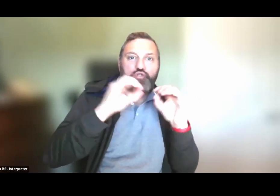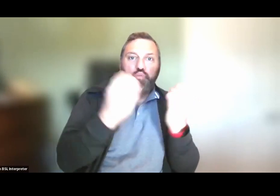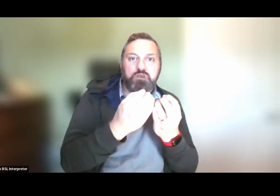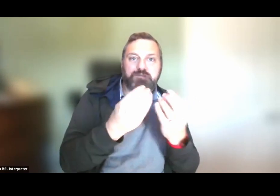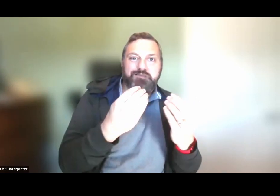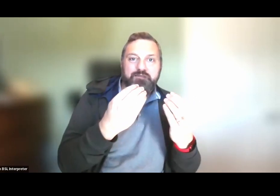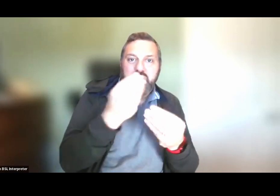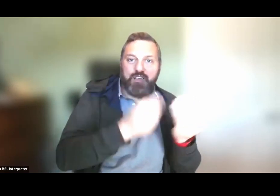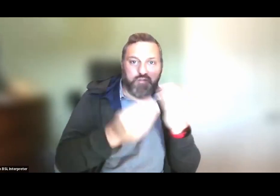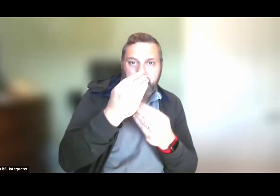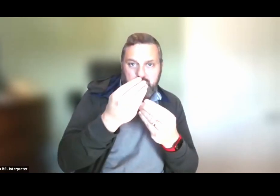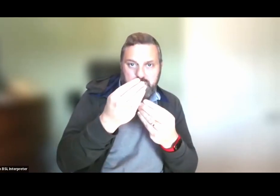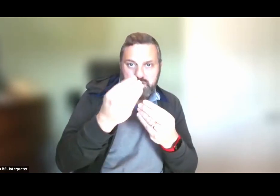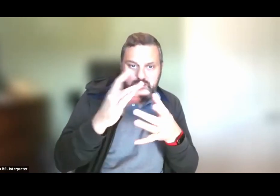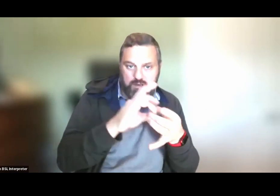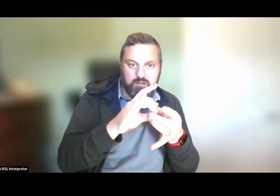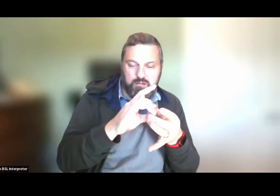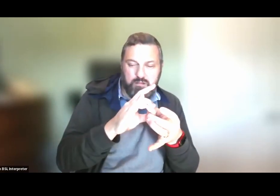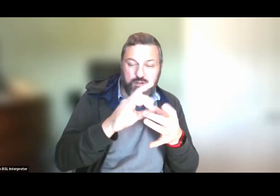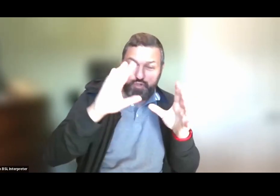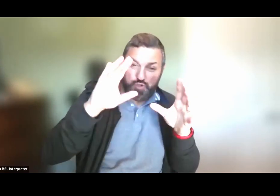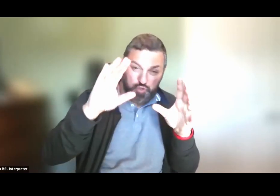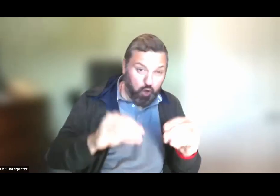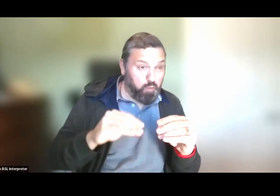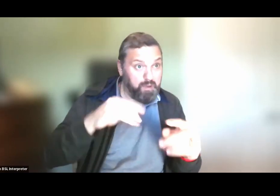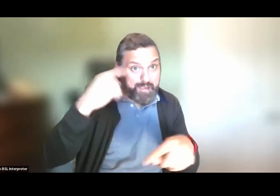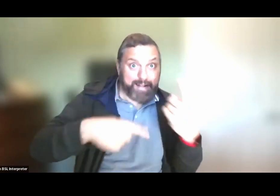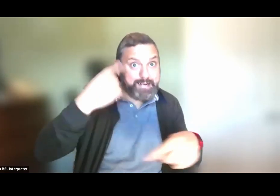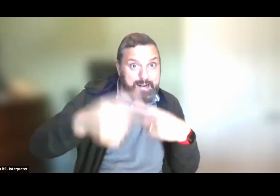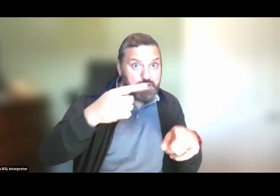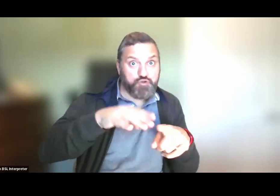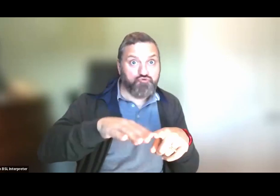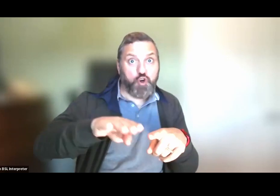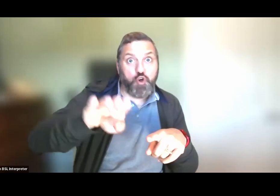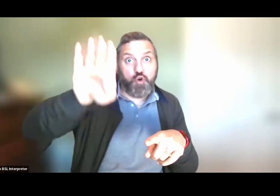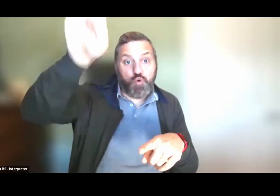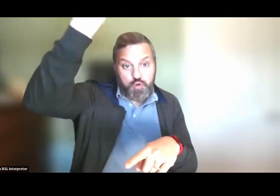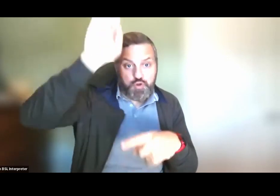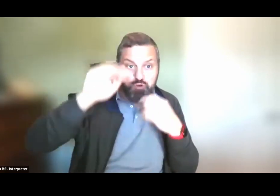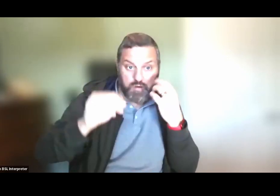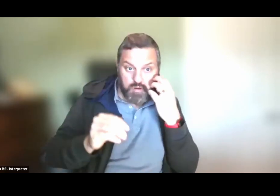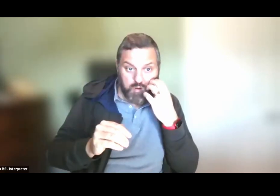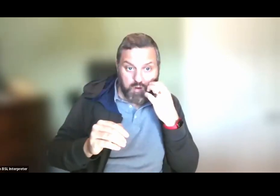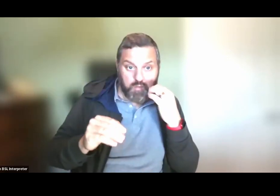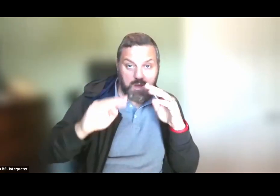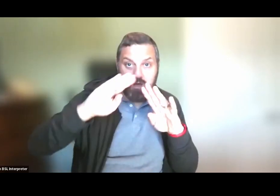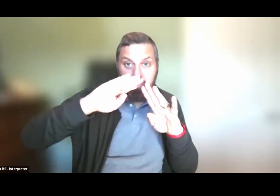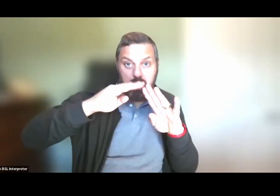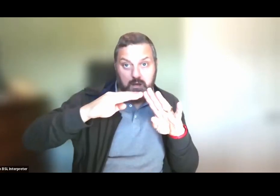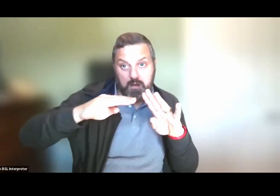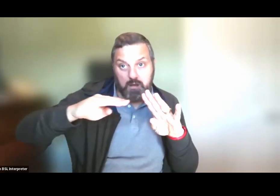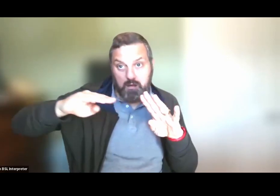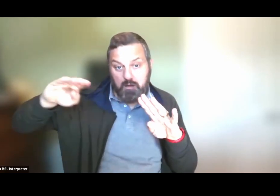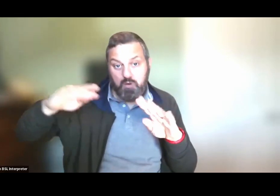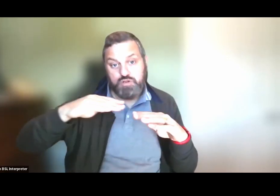end the structural dependency on endless growth. And then it becomes a really open question. Do we just have slower rate of growth, or almost go to a